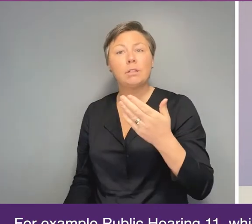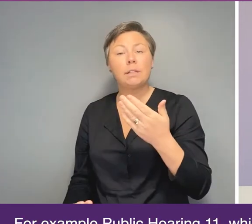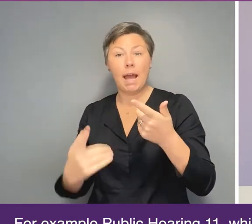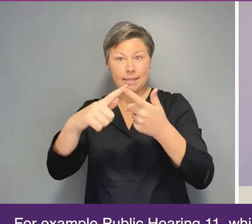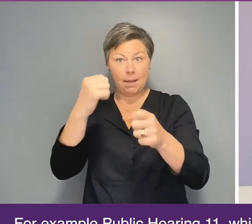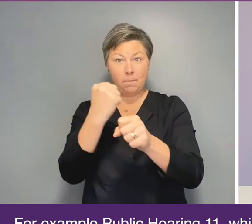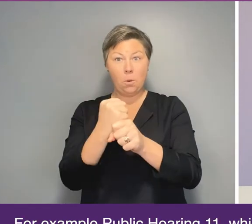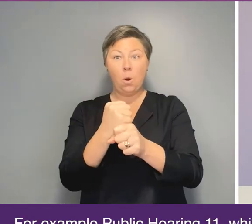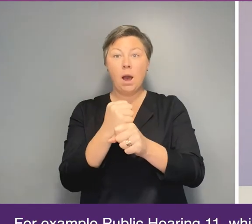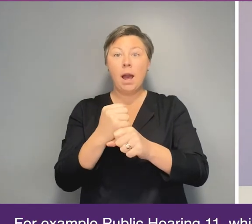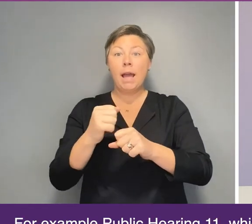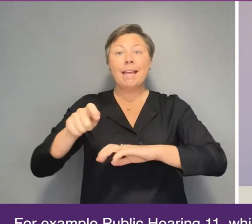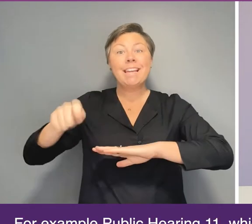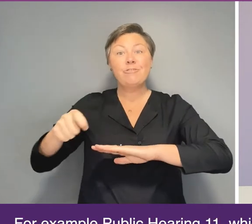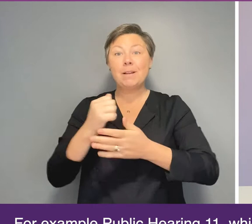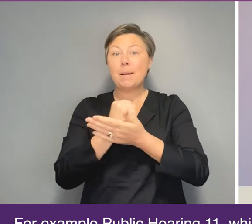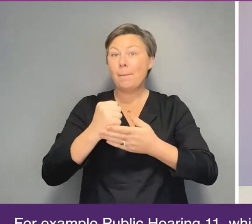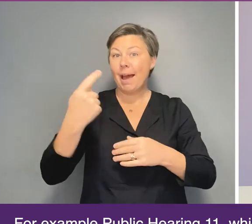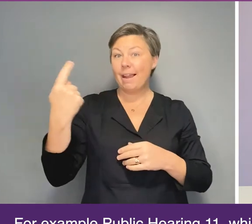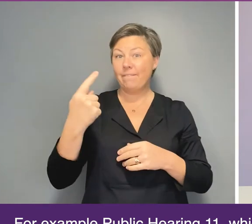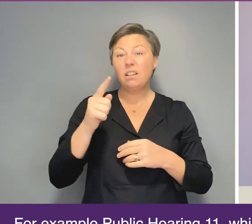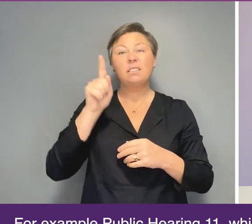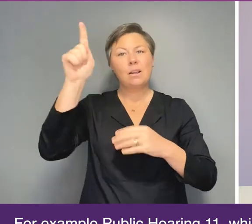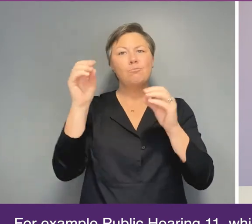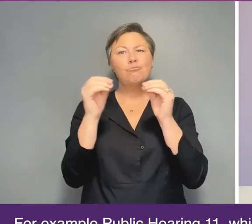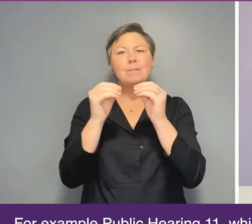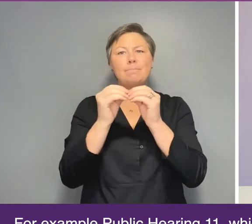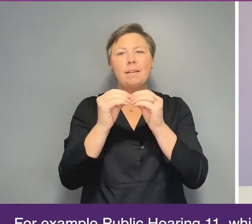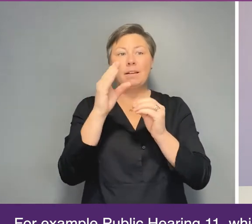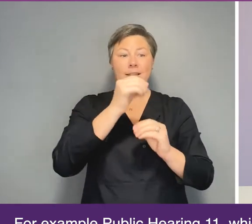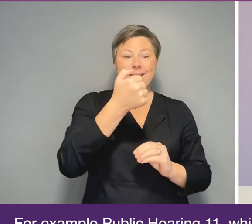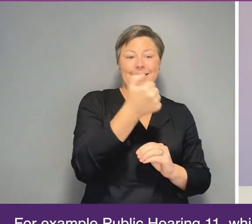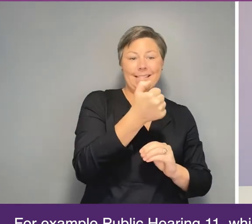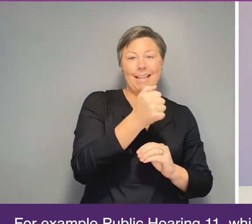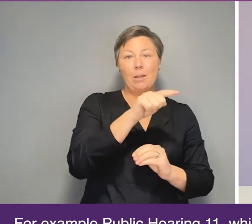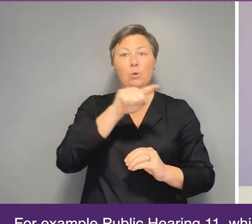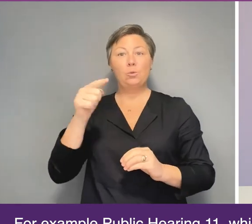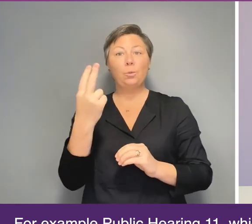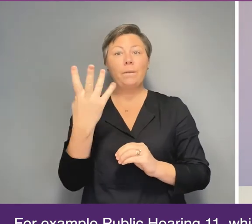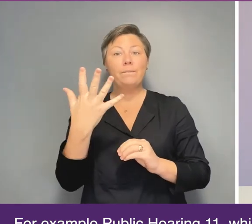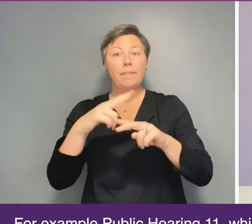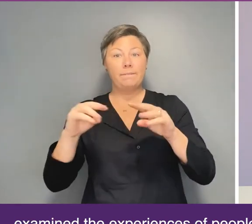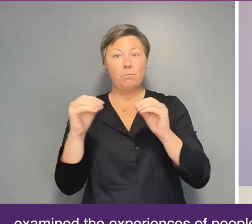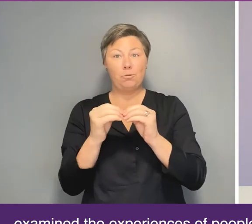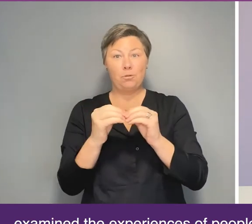Hearing 11, which was held in Brisbane from the 16th to the 25th of February 2021,